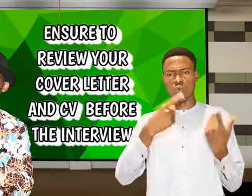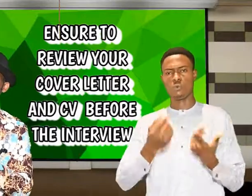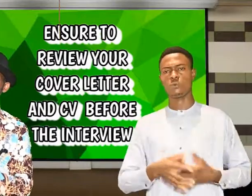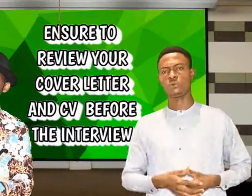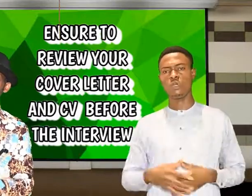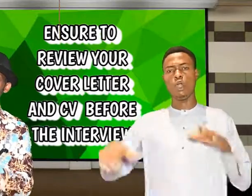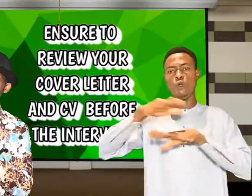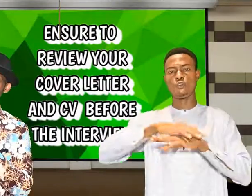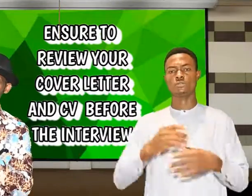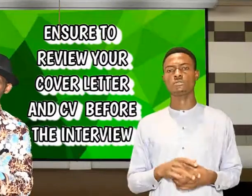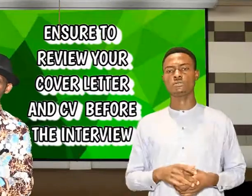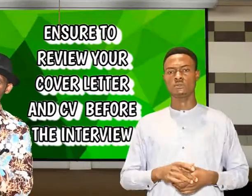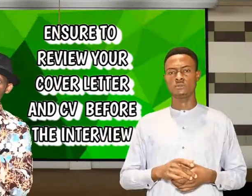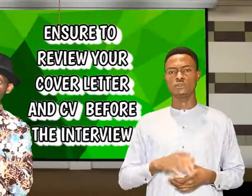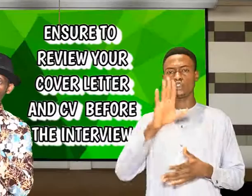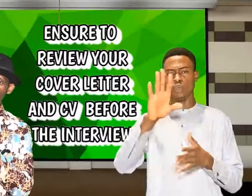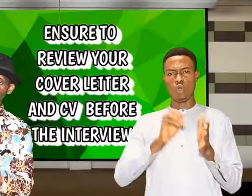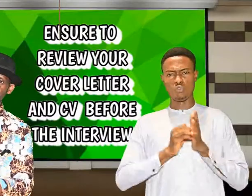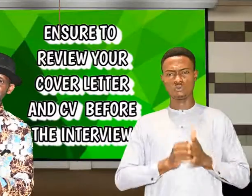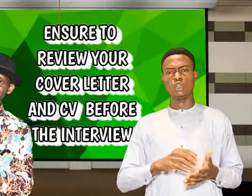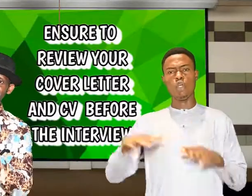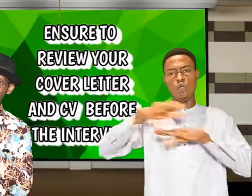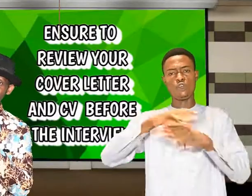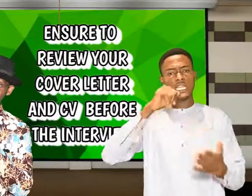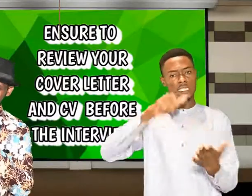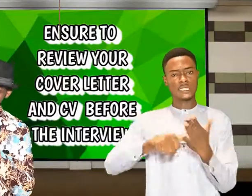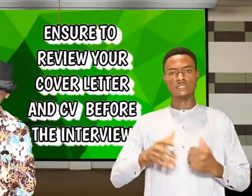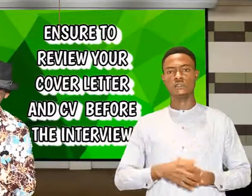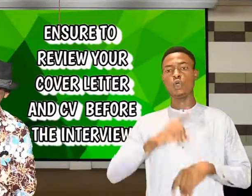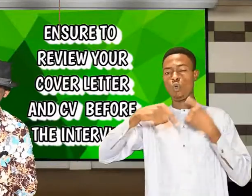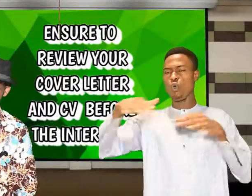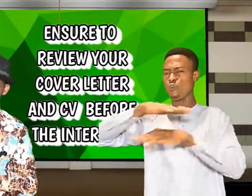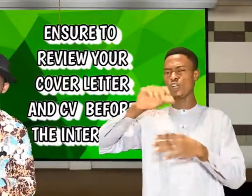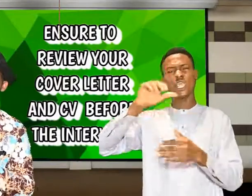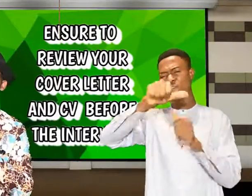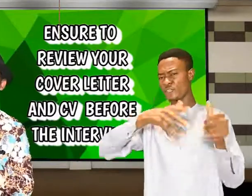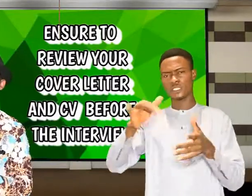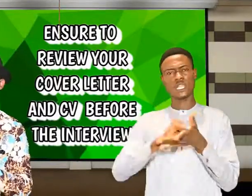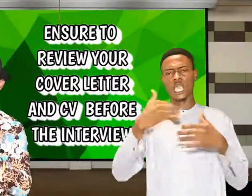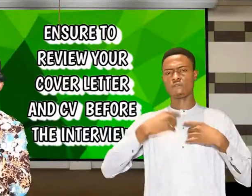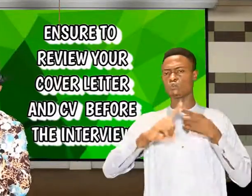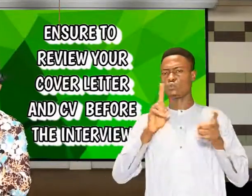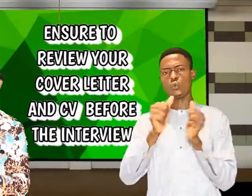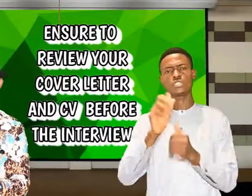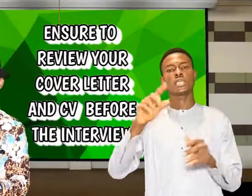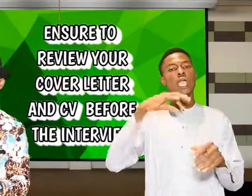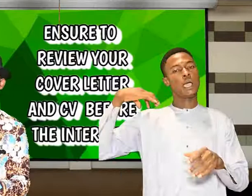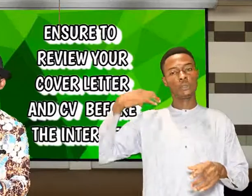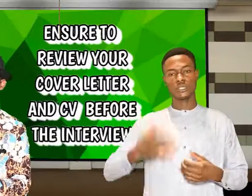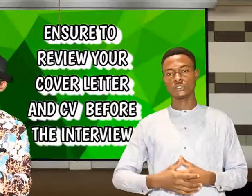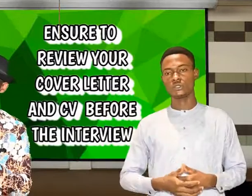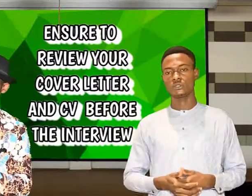go over your resume, your cover letter, go over everything that has to do with the